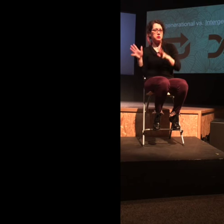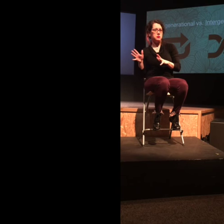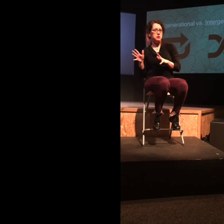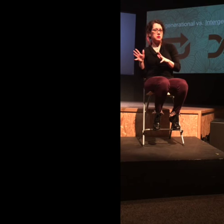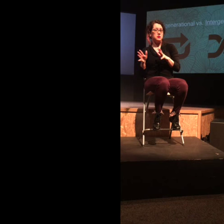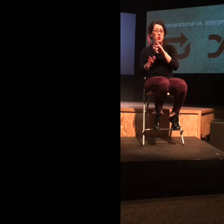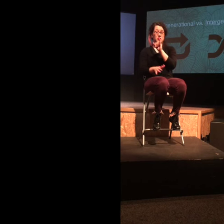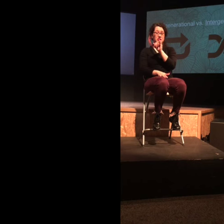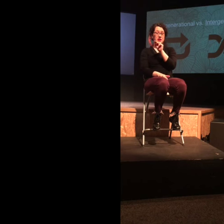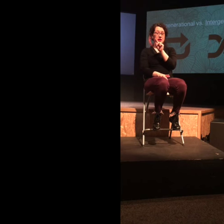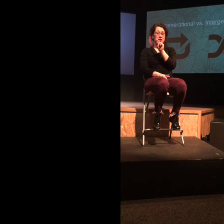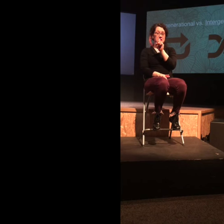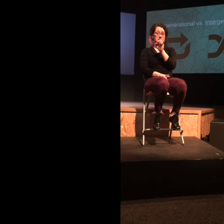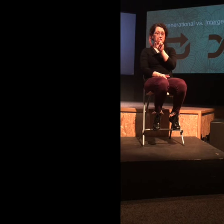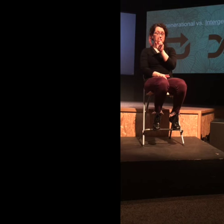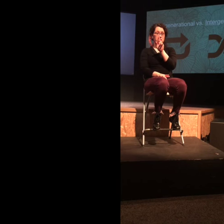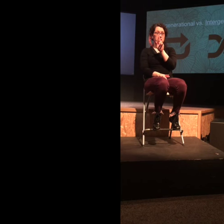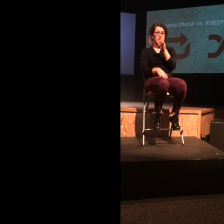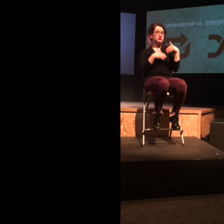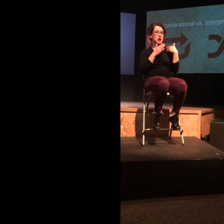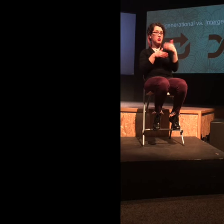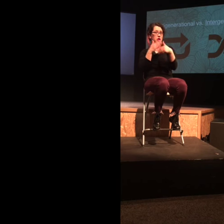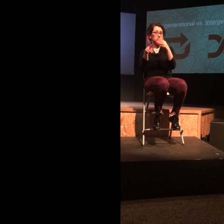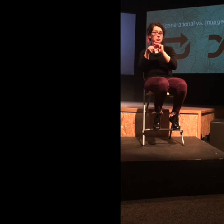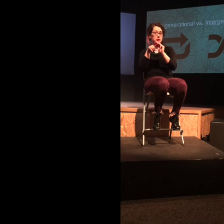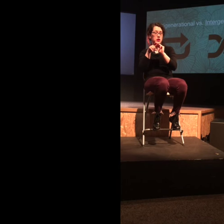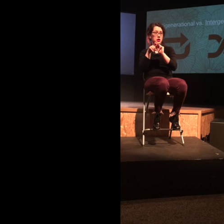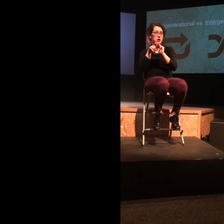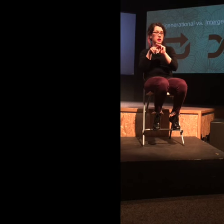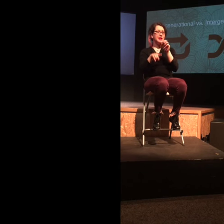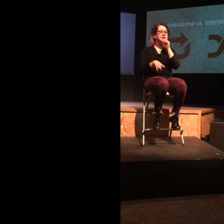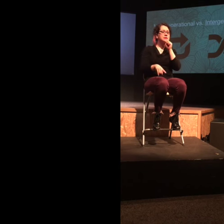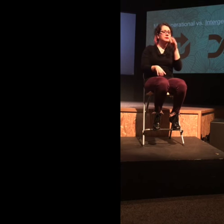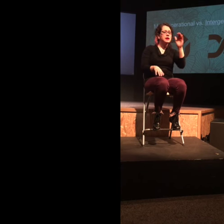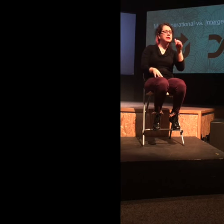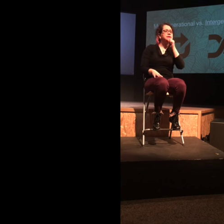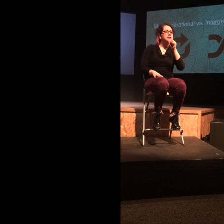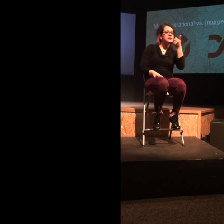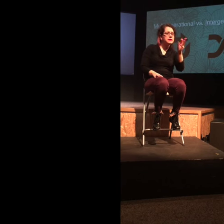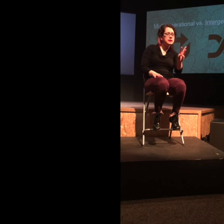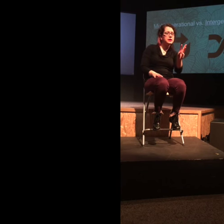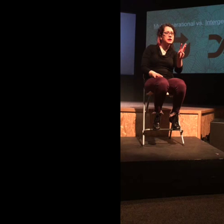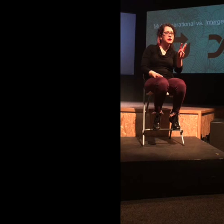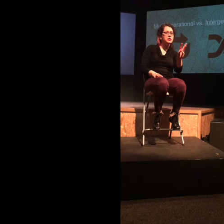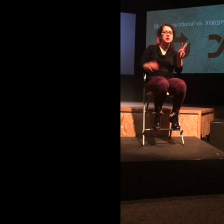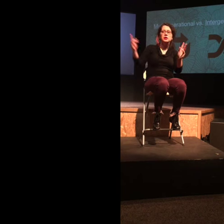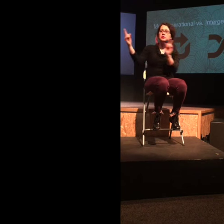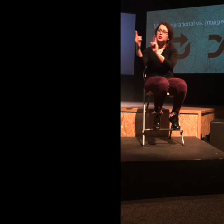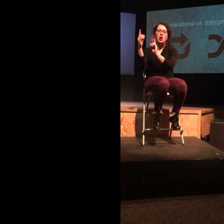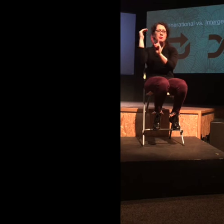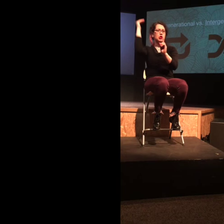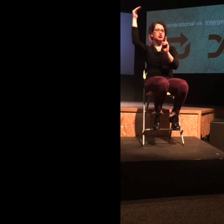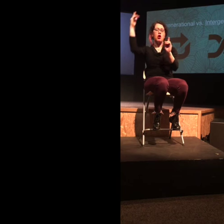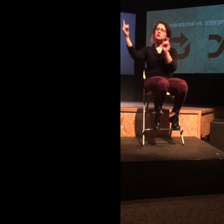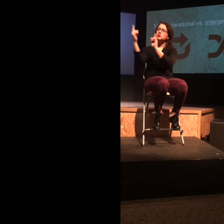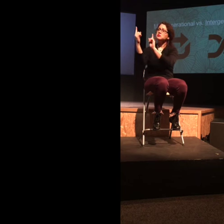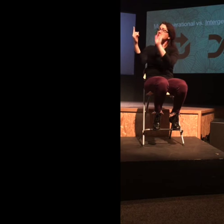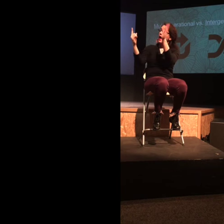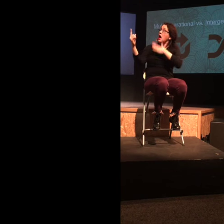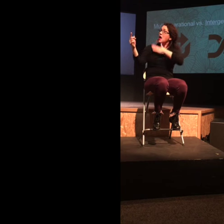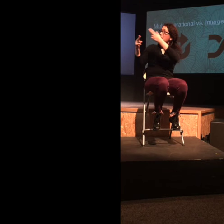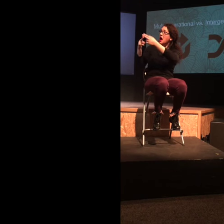intergenerational ministry is like the 16-year-old who goes up to the senior citizen or the older adult and says, hi, my name is so-and-so. I heard